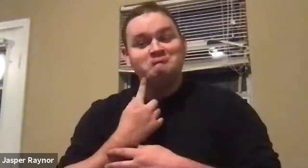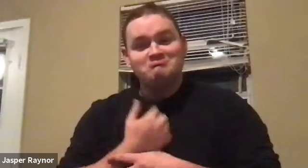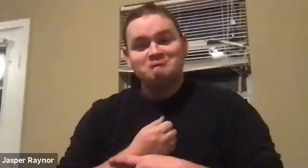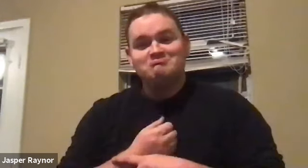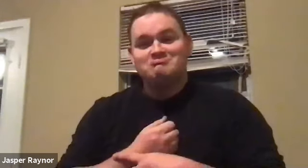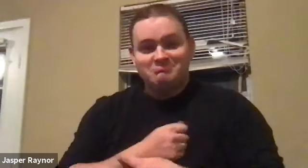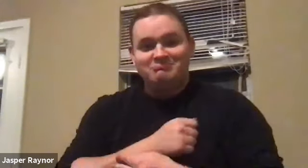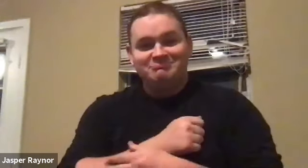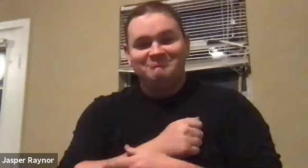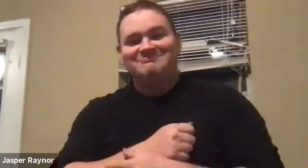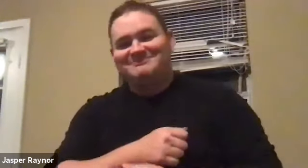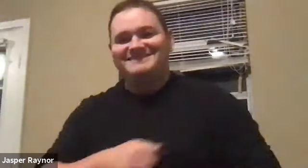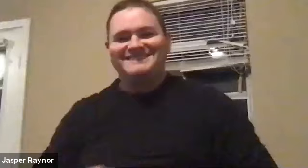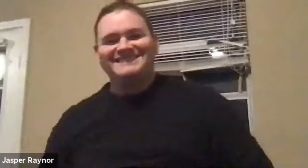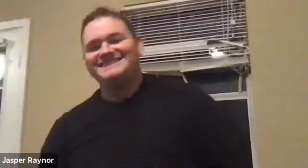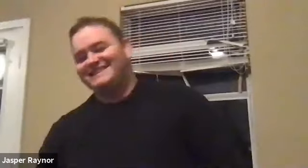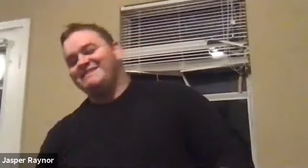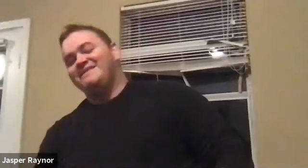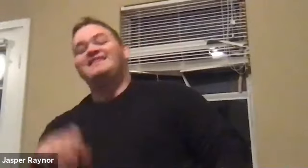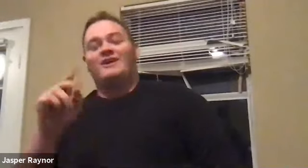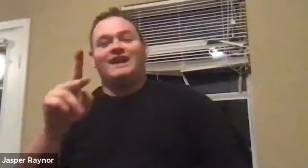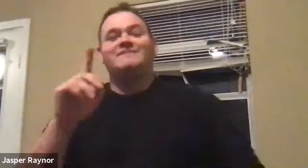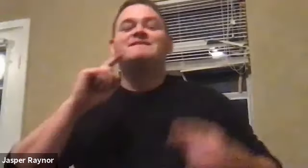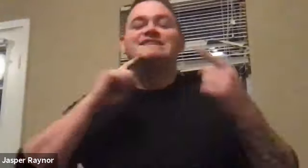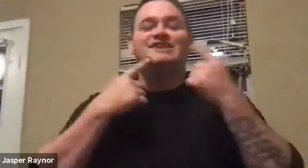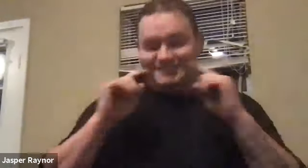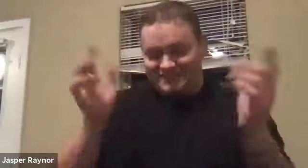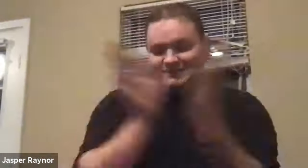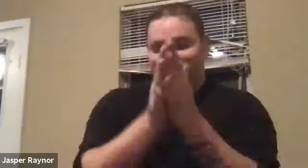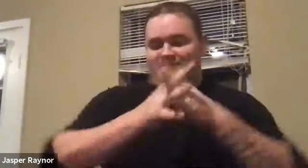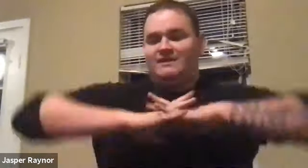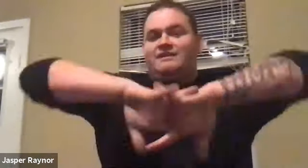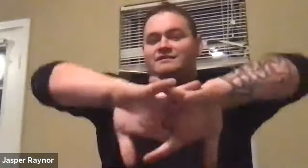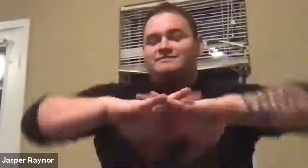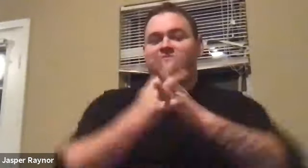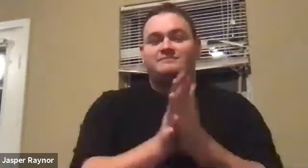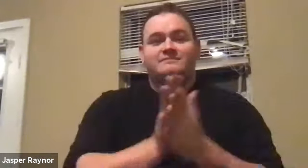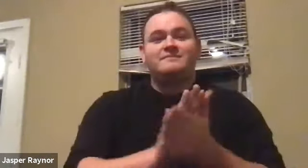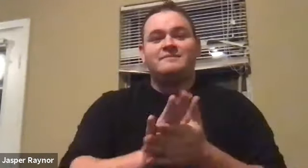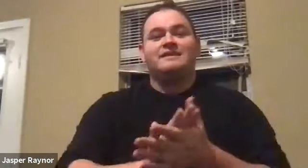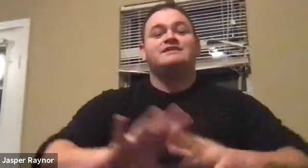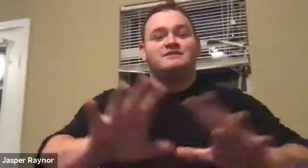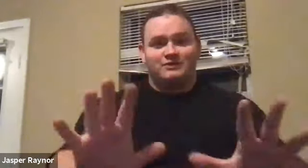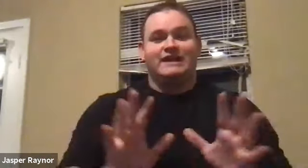Did you have to get a shot? Okay, see. Okay. You ready,